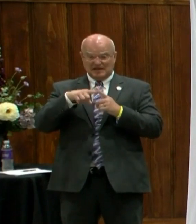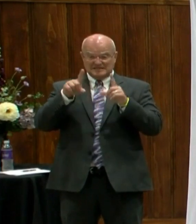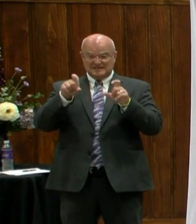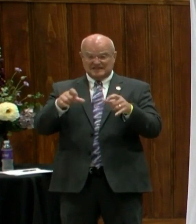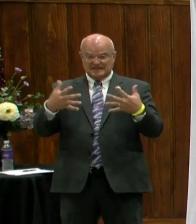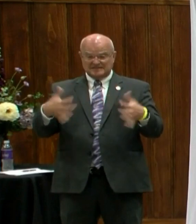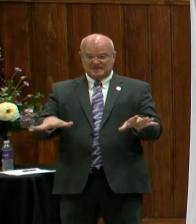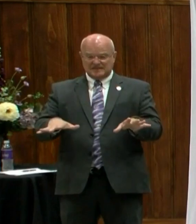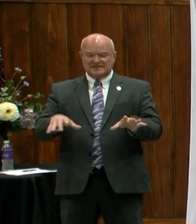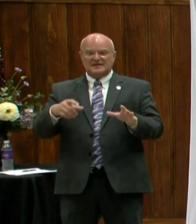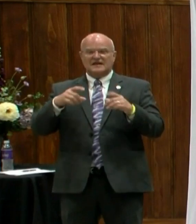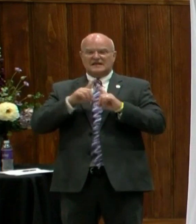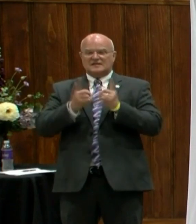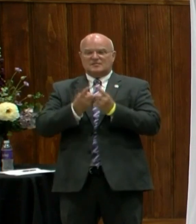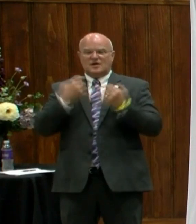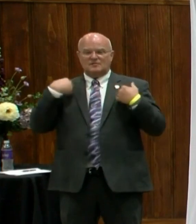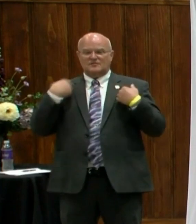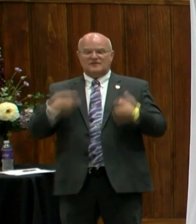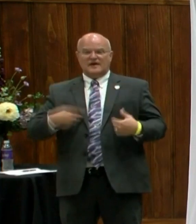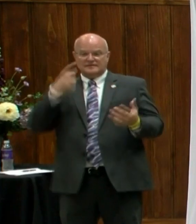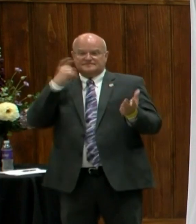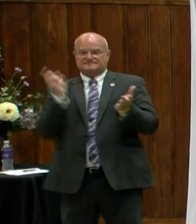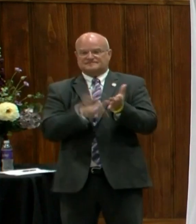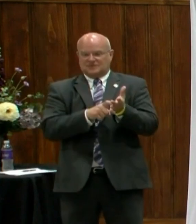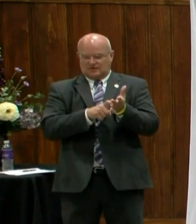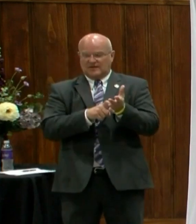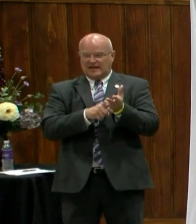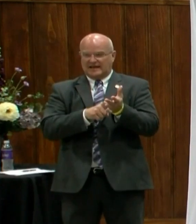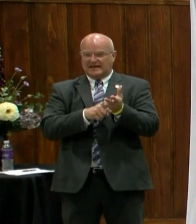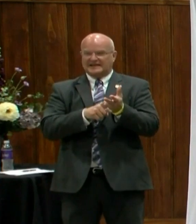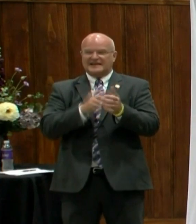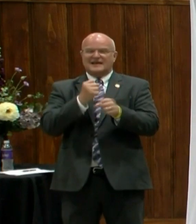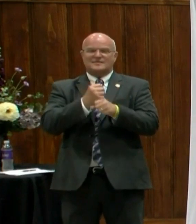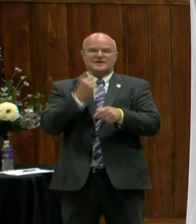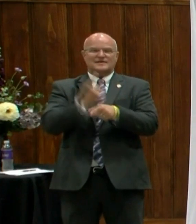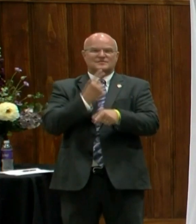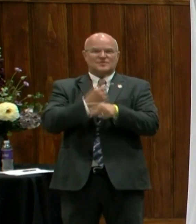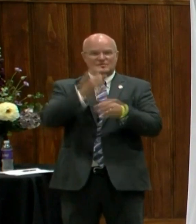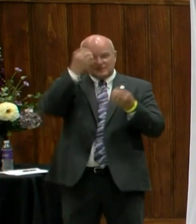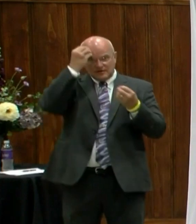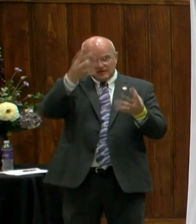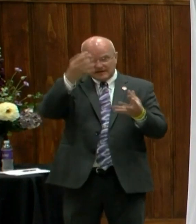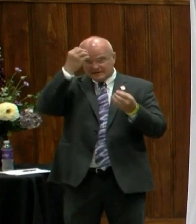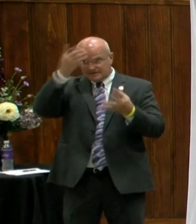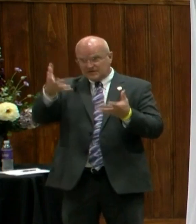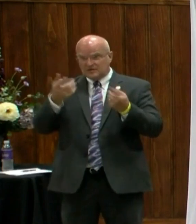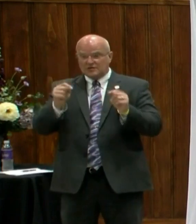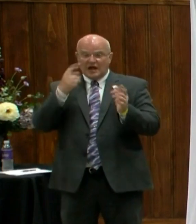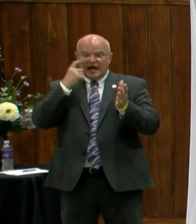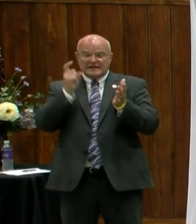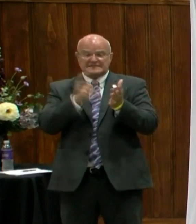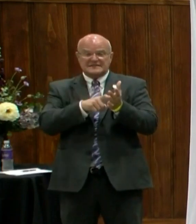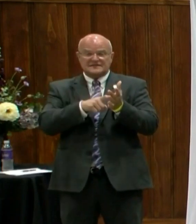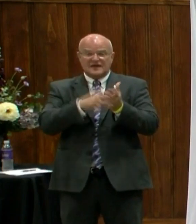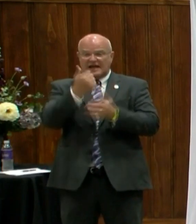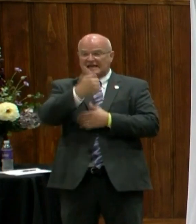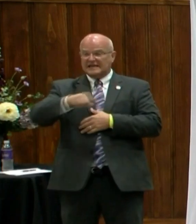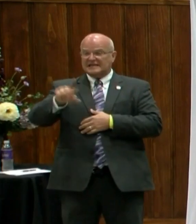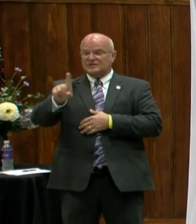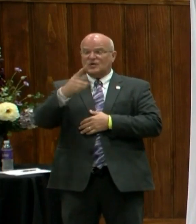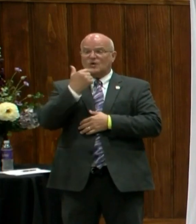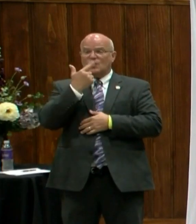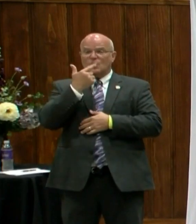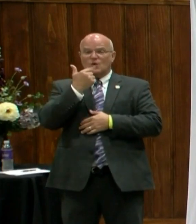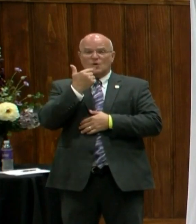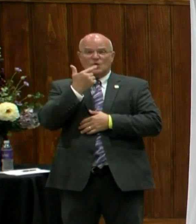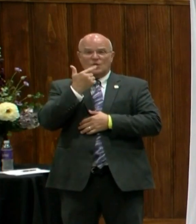test, then of course the Department of Health will be notified. They'll make the appropriate notifications. We'll try to identify anyone who